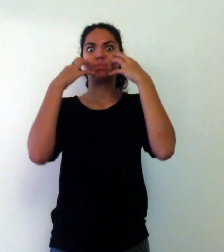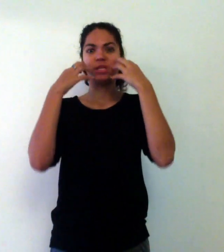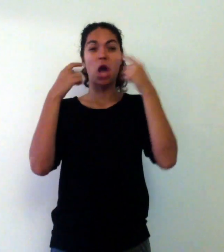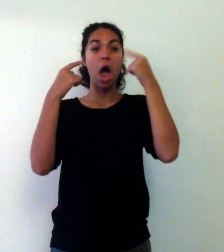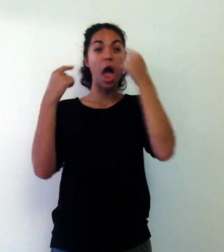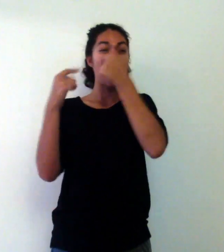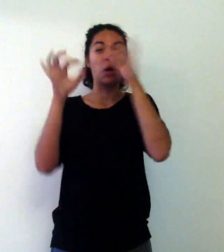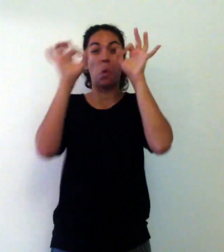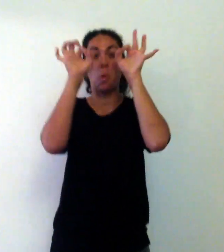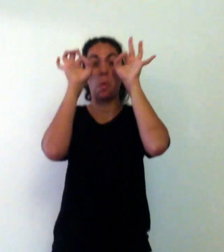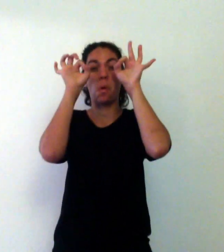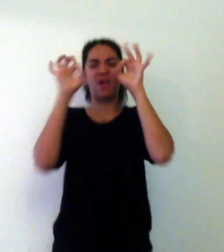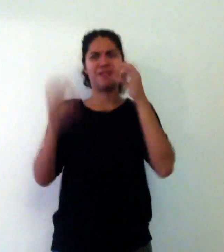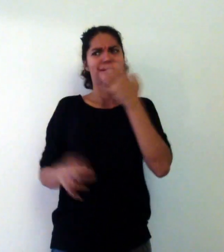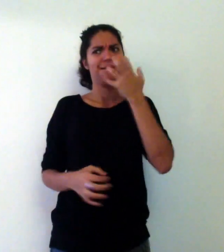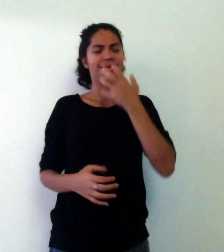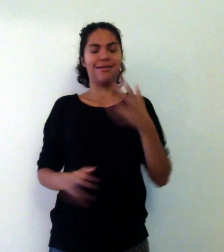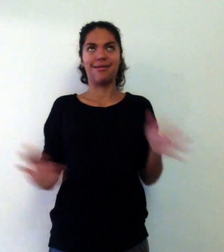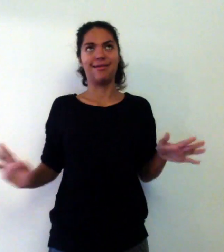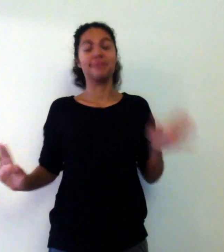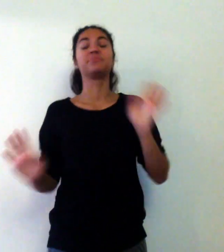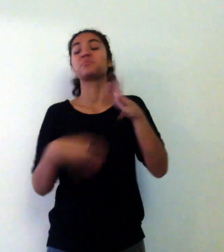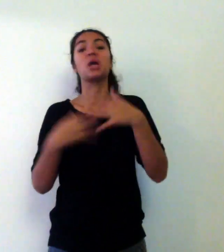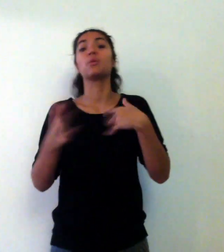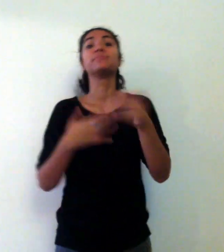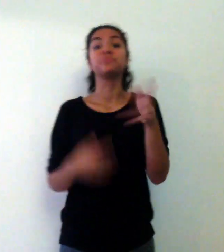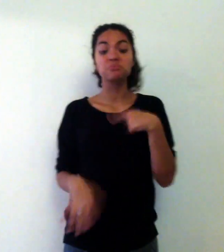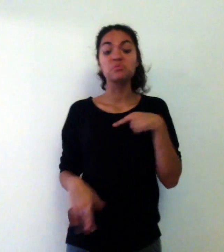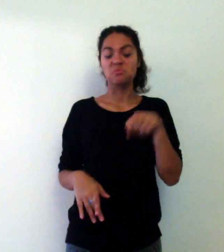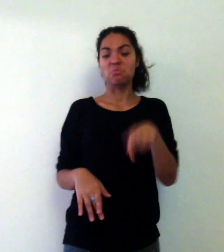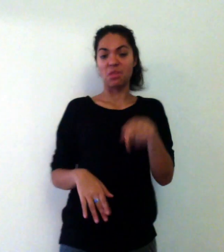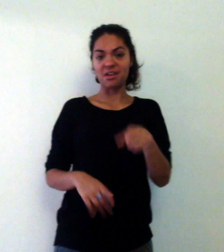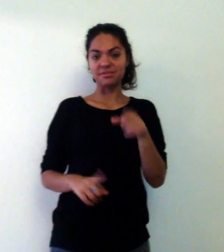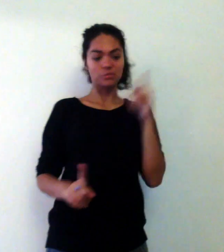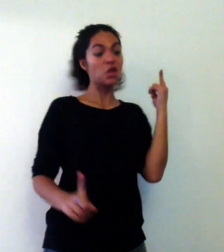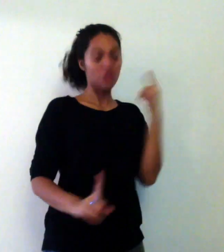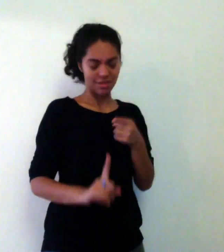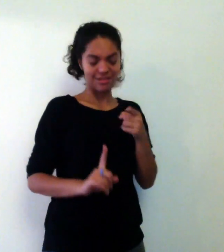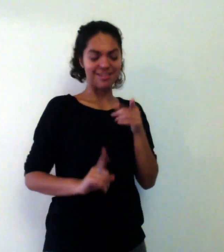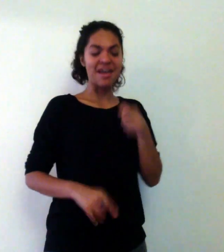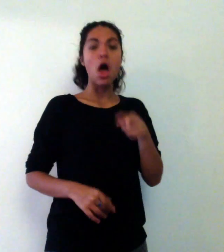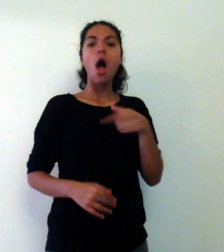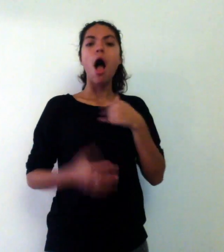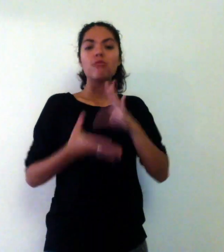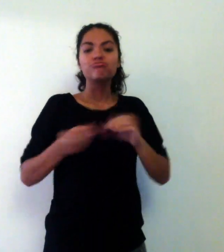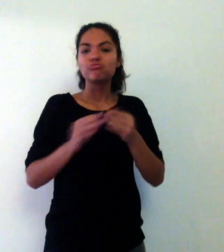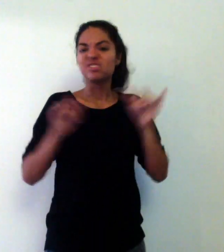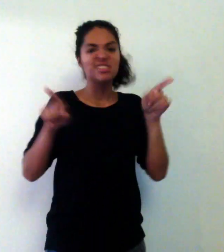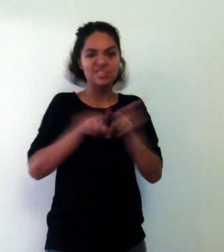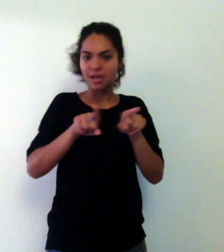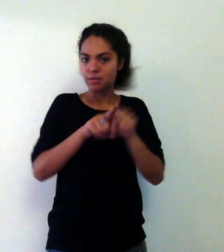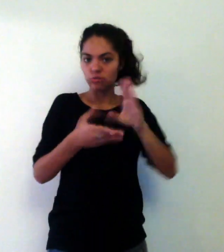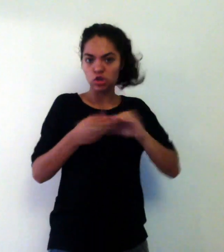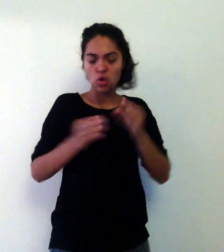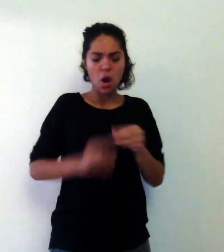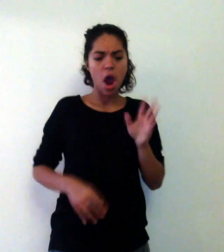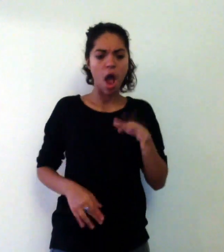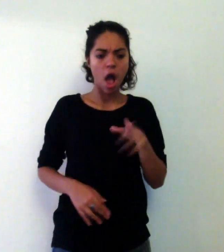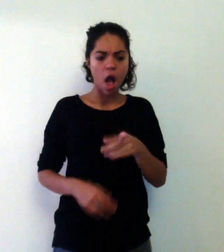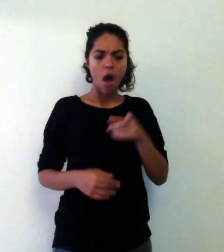Now, just imagine telling her the same story. I told Sarah, little Tommy got up, walked up to the door, opened the door, a dragon jumped in front of Tommy, and Sarah's